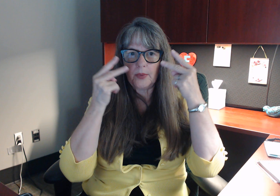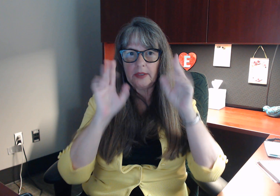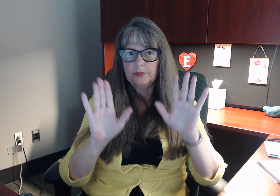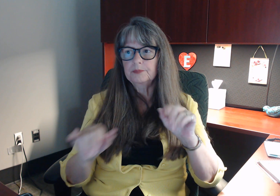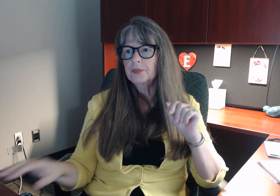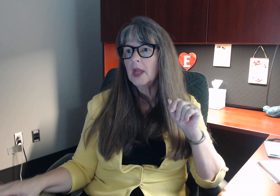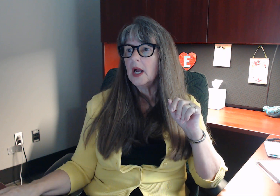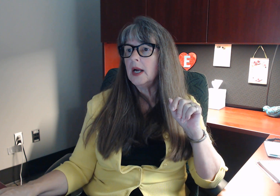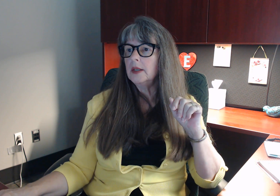Halloween.